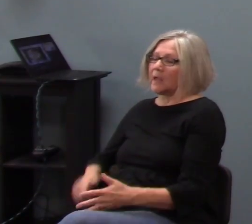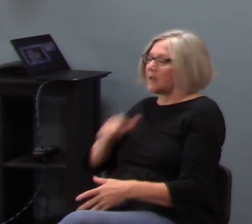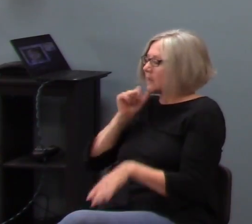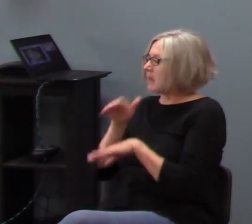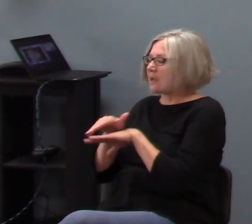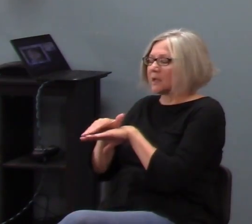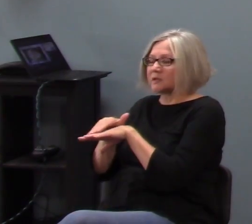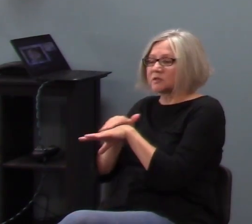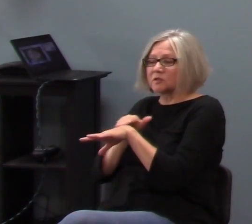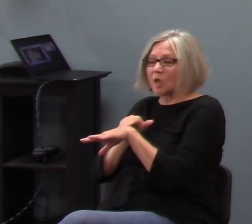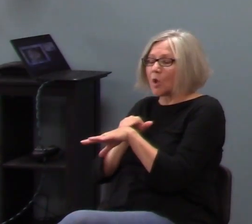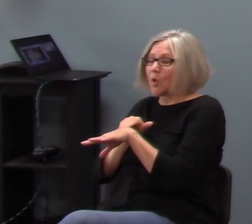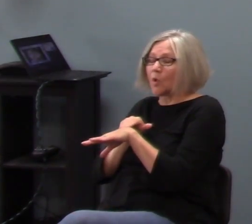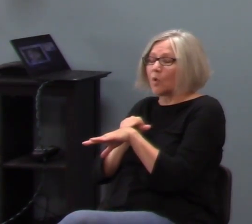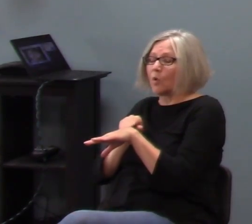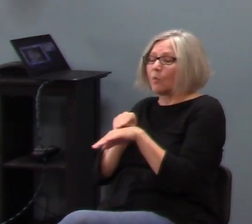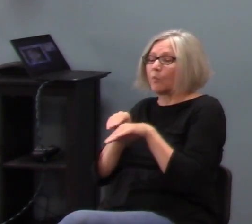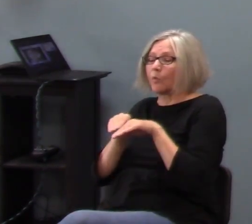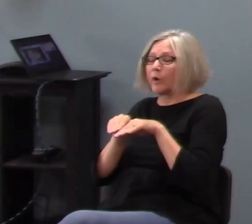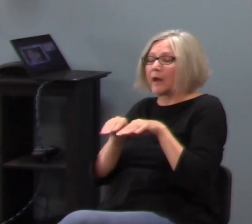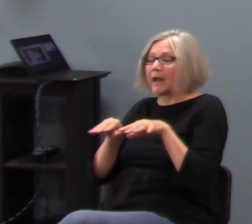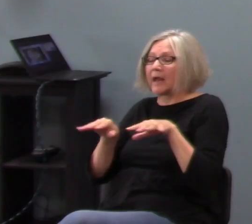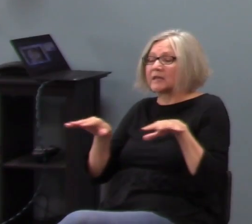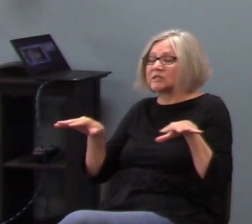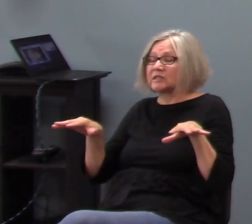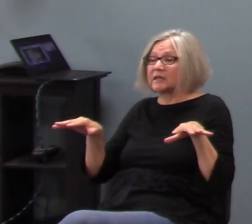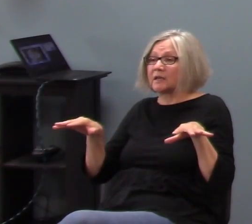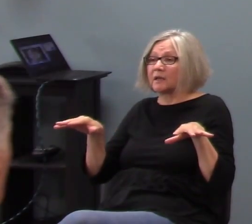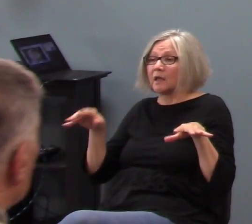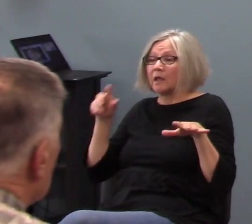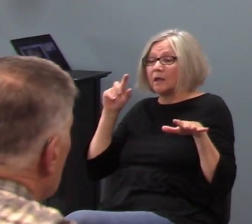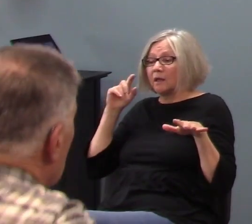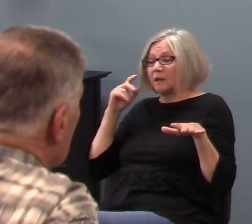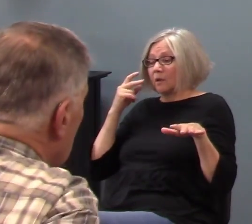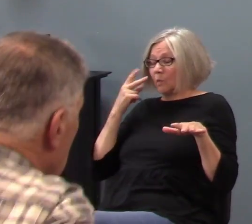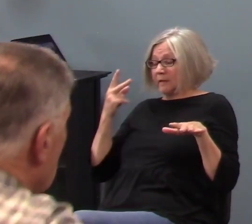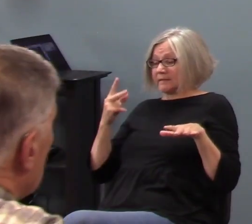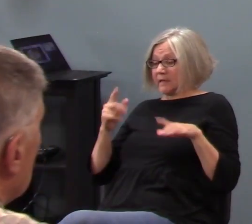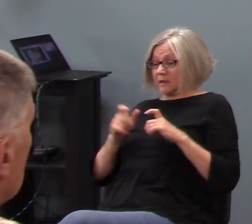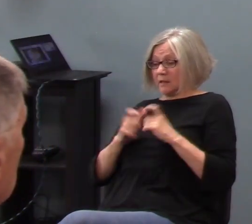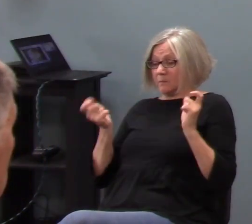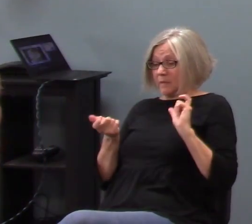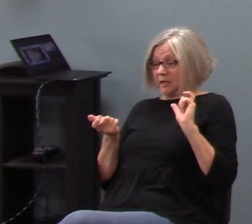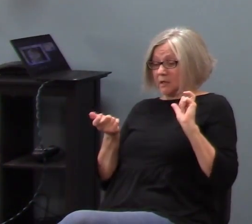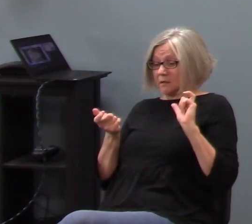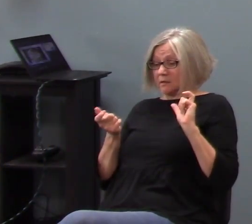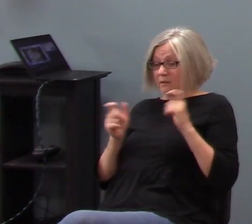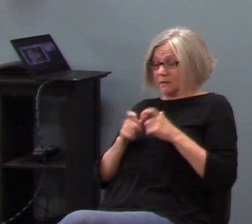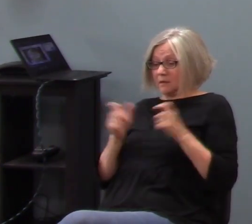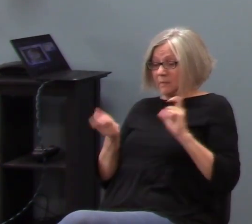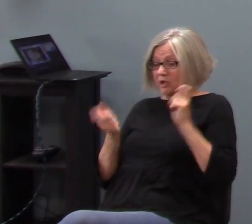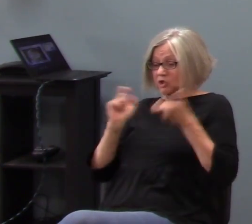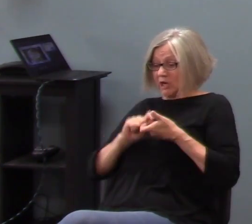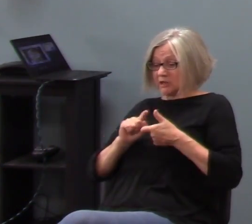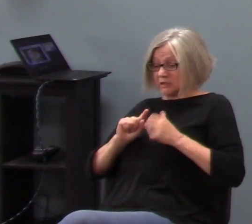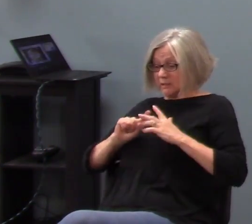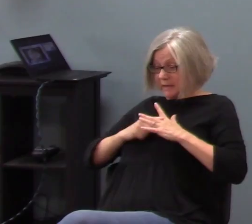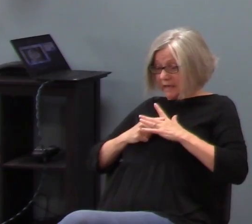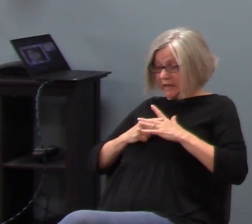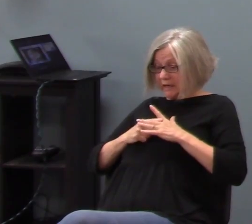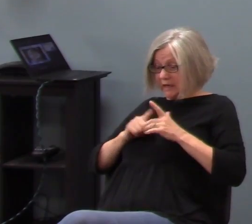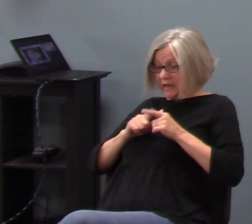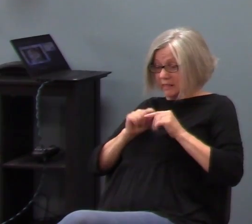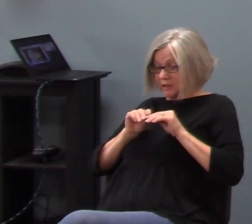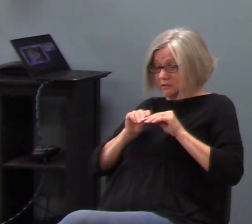gradual branching, we see all the big changes first, and then it's changed from there. But we're not